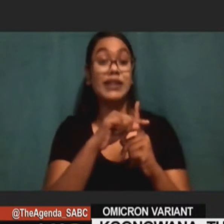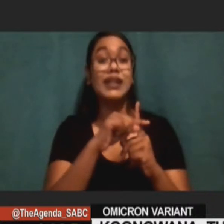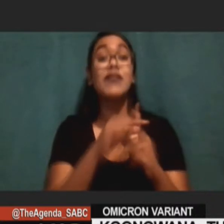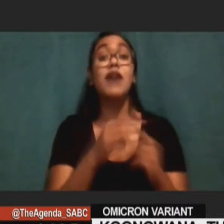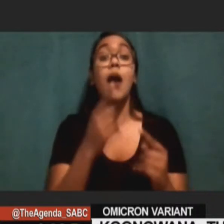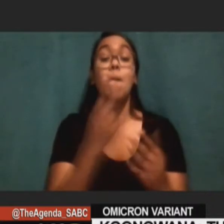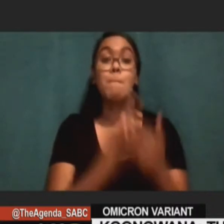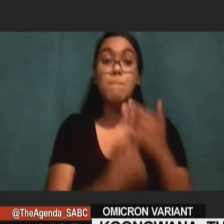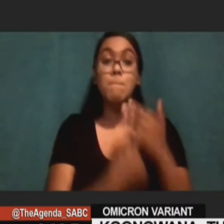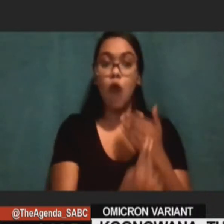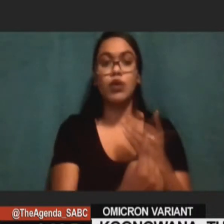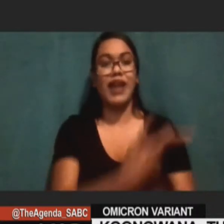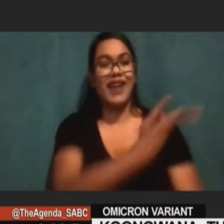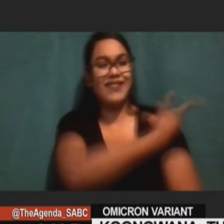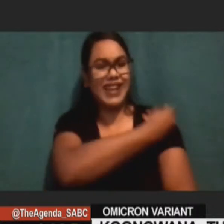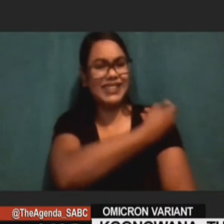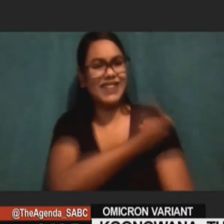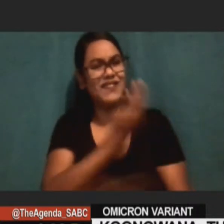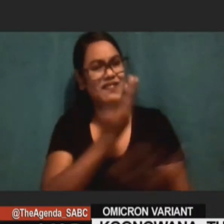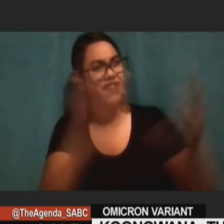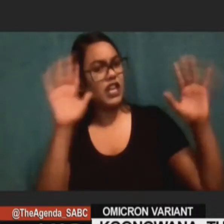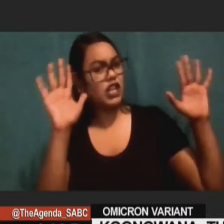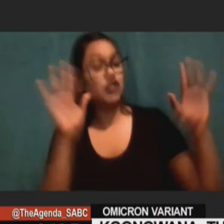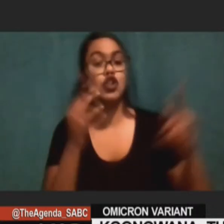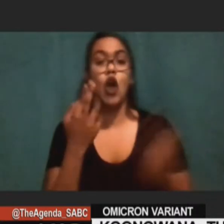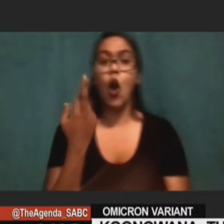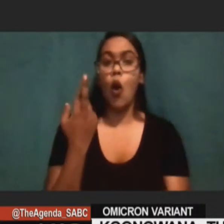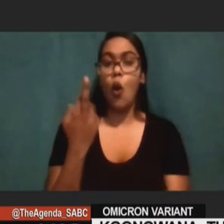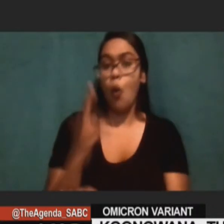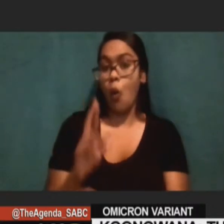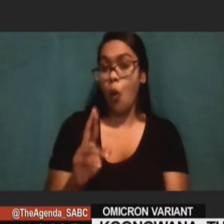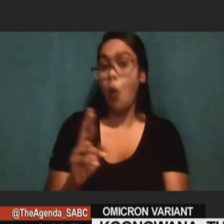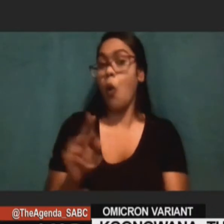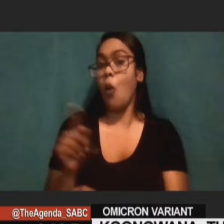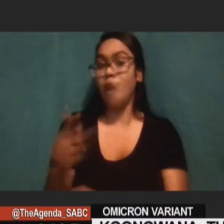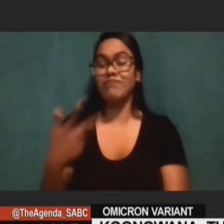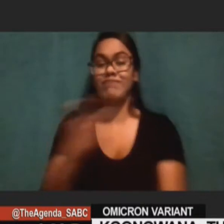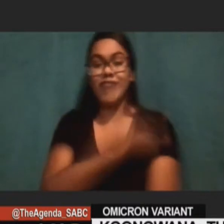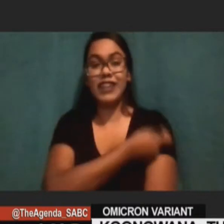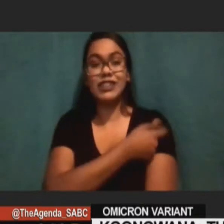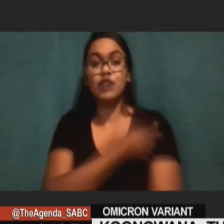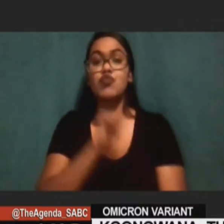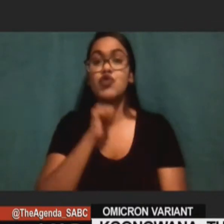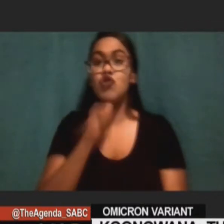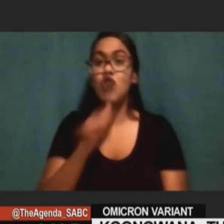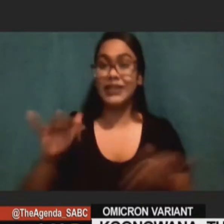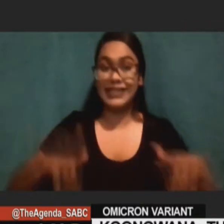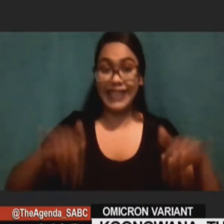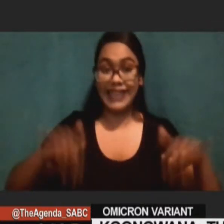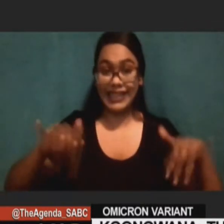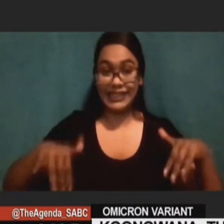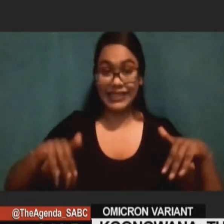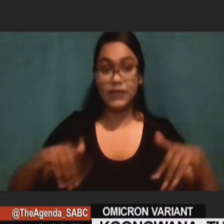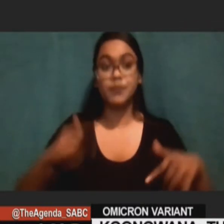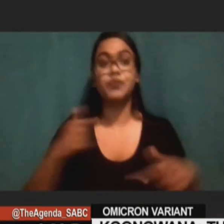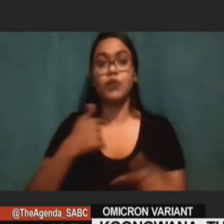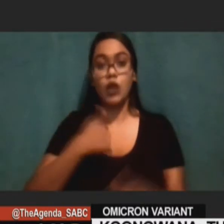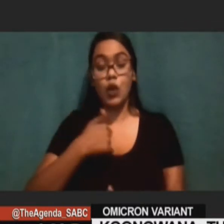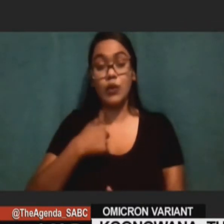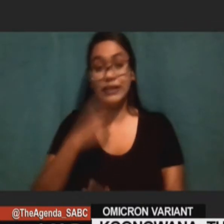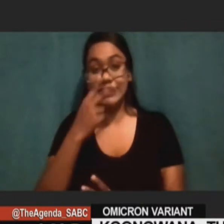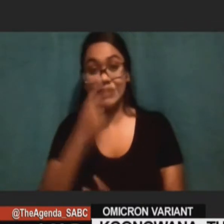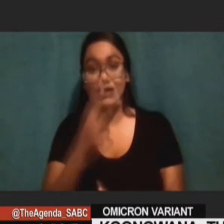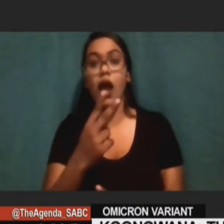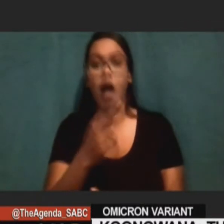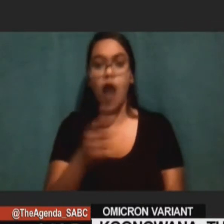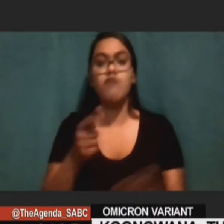cases. I think the vaccinated patients, definitely, we're managing them at home and we're managing them symptomatically. They tend to do